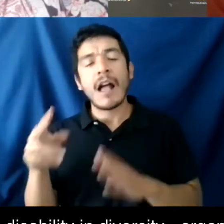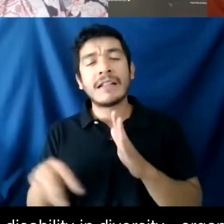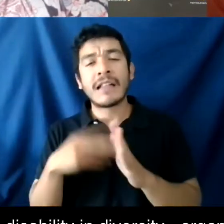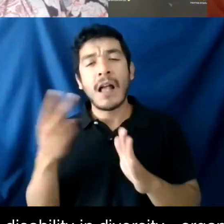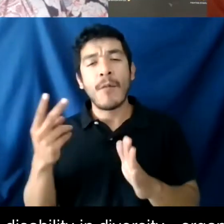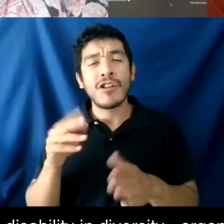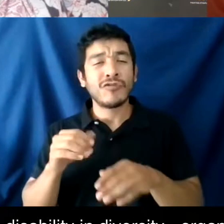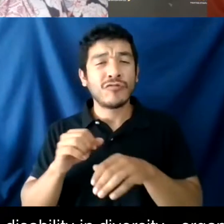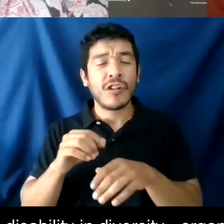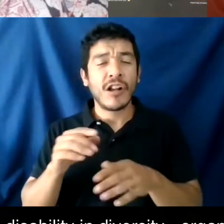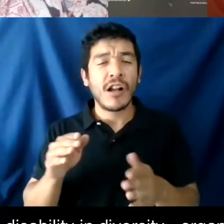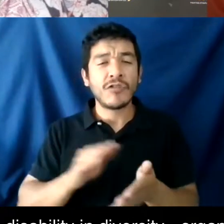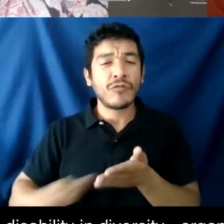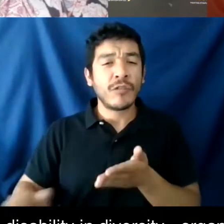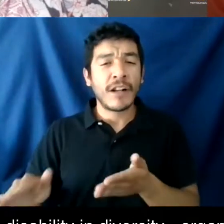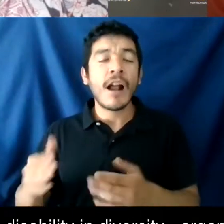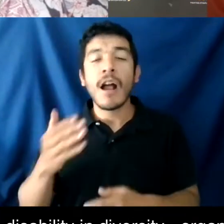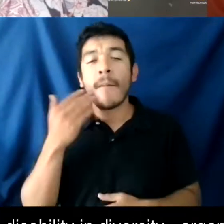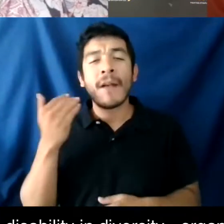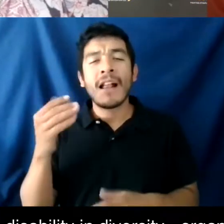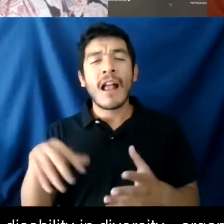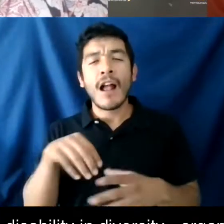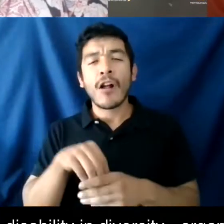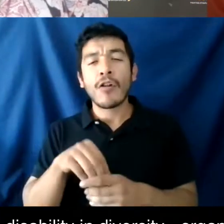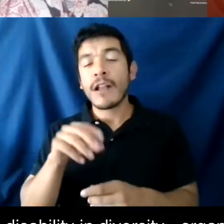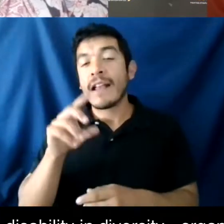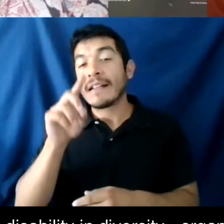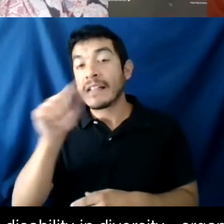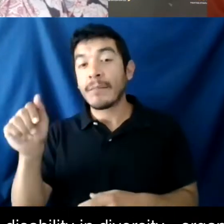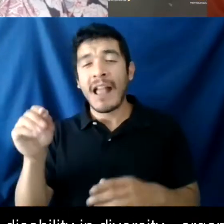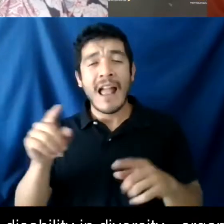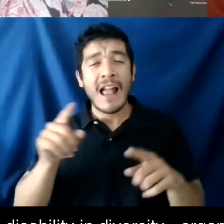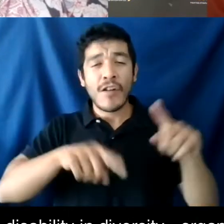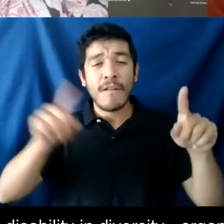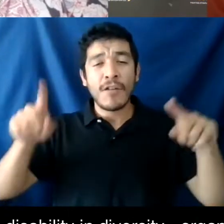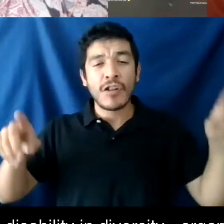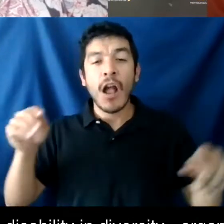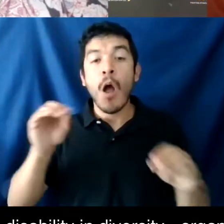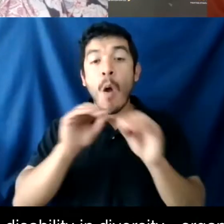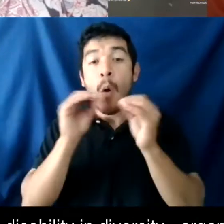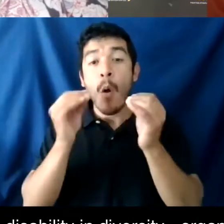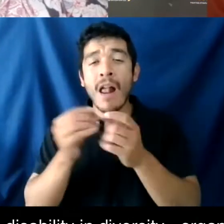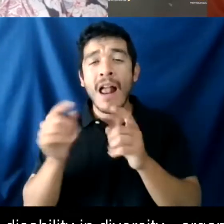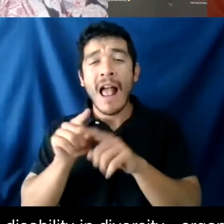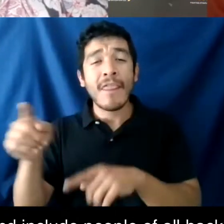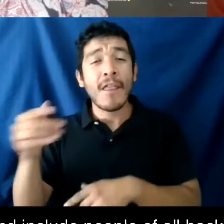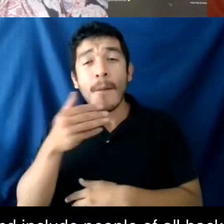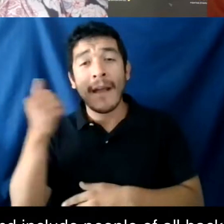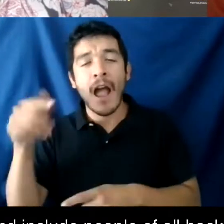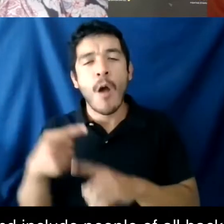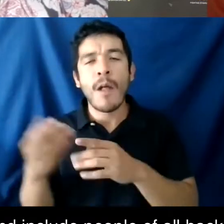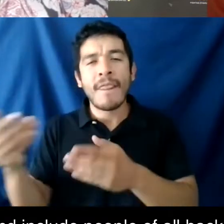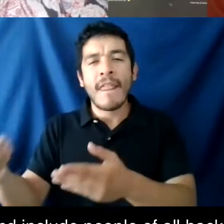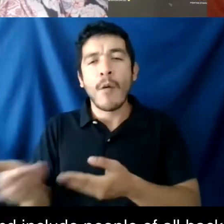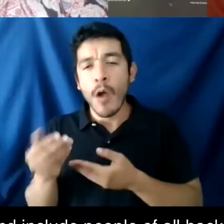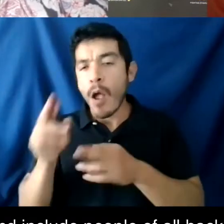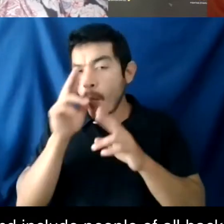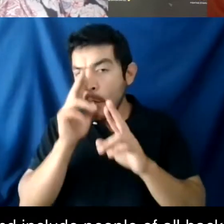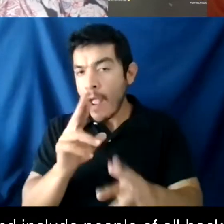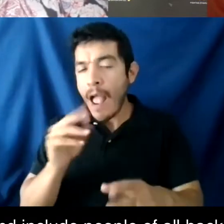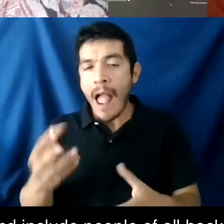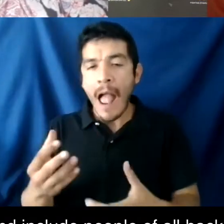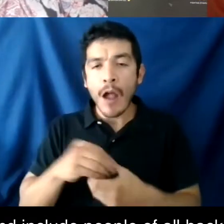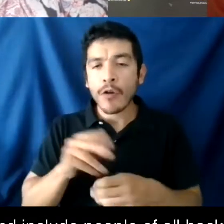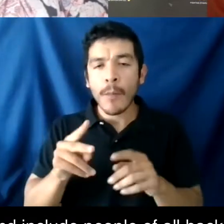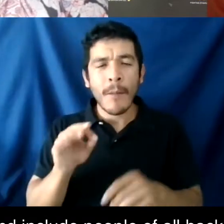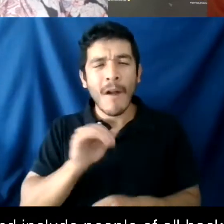including disability and diversity. Organizations at their best are at their best when they welcome, respect, and include people of